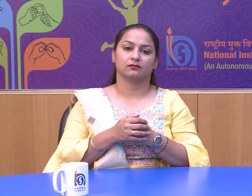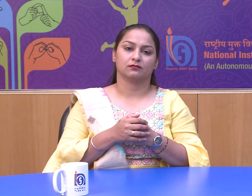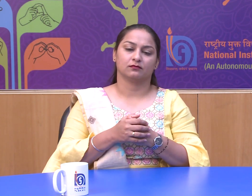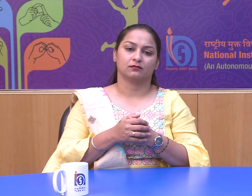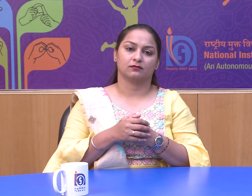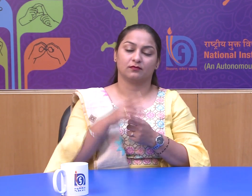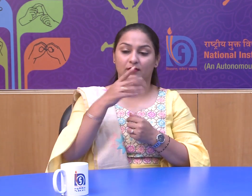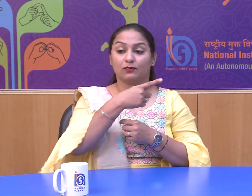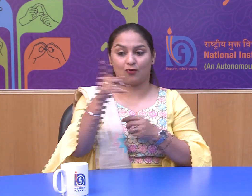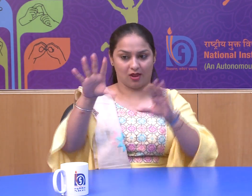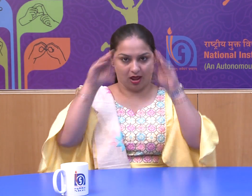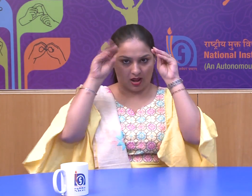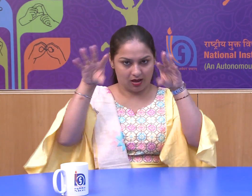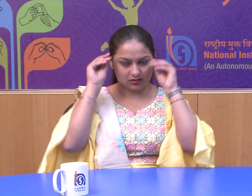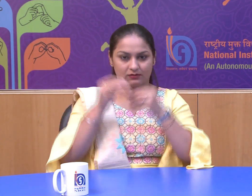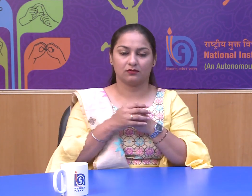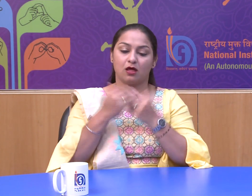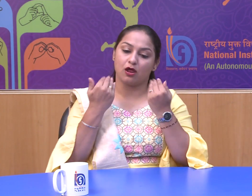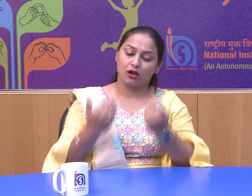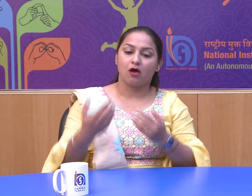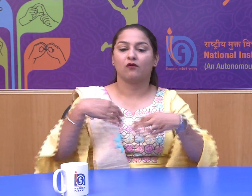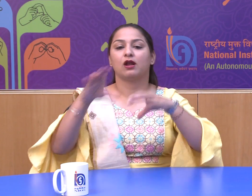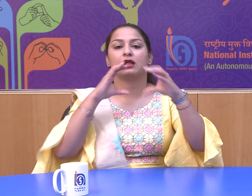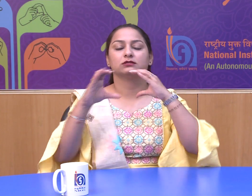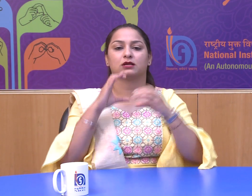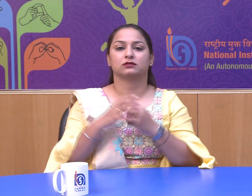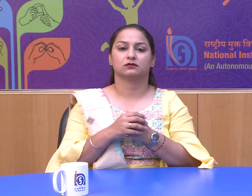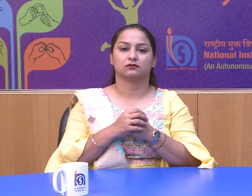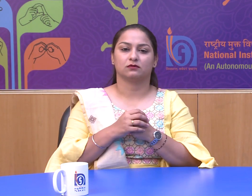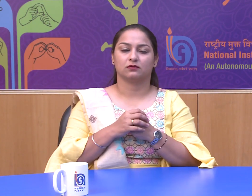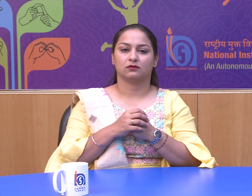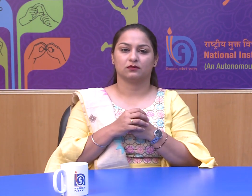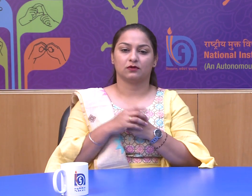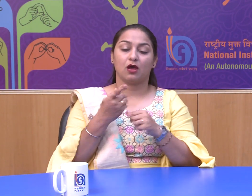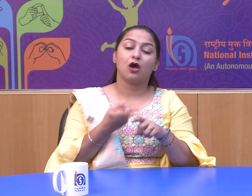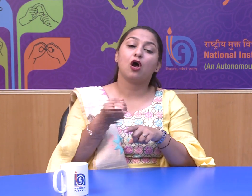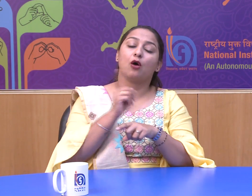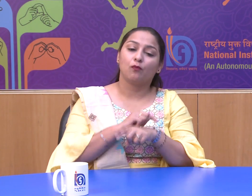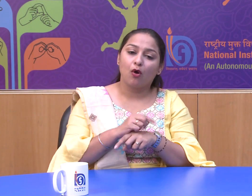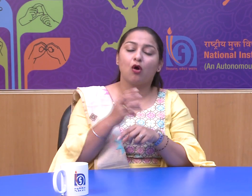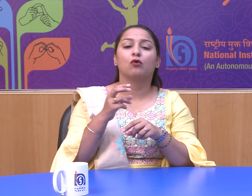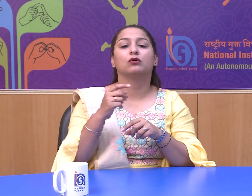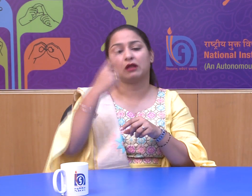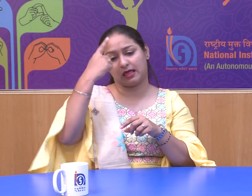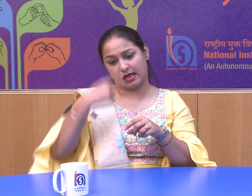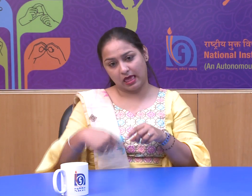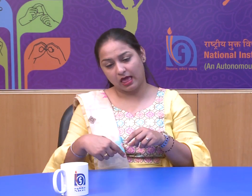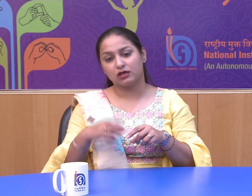Dear learners, now we will discuss about the age of Harshvardhana.